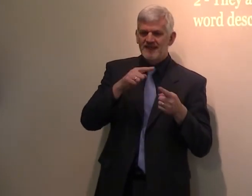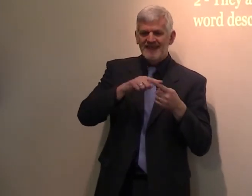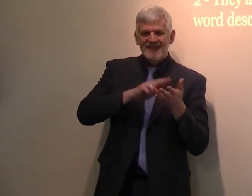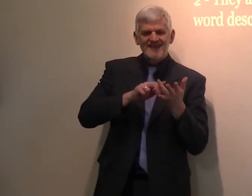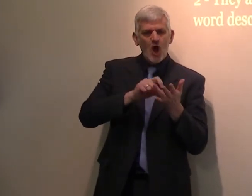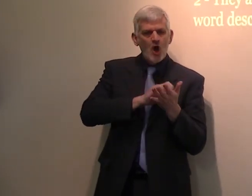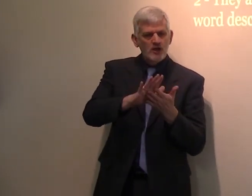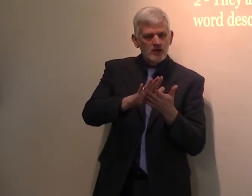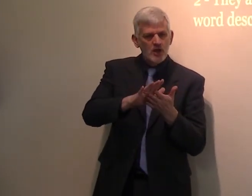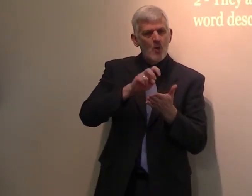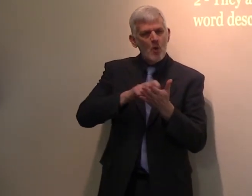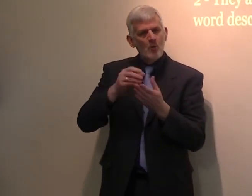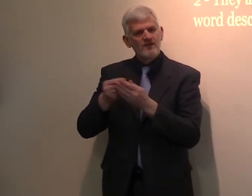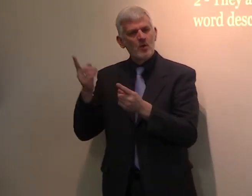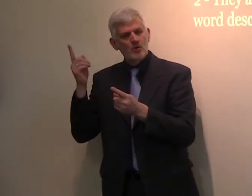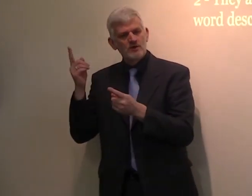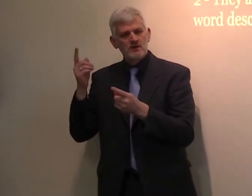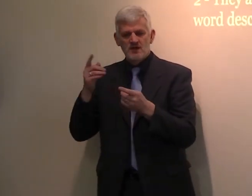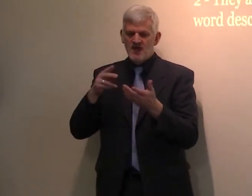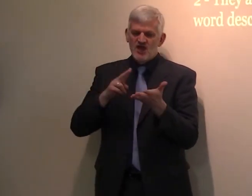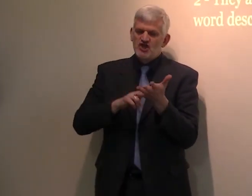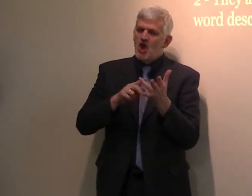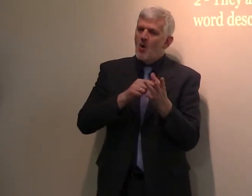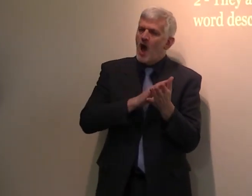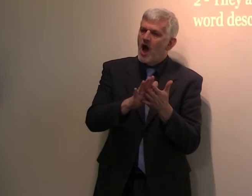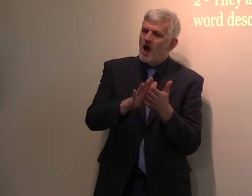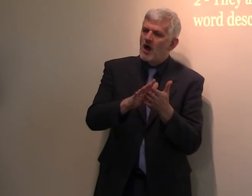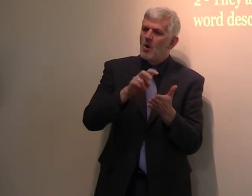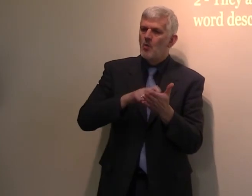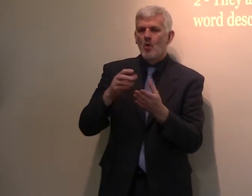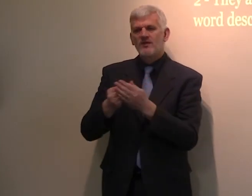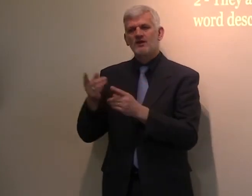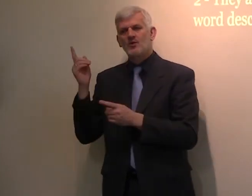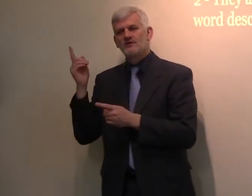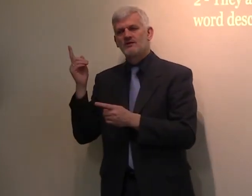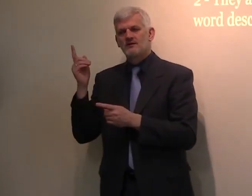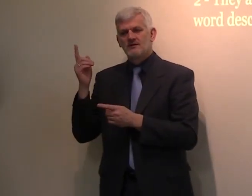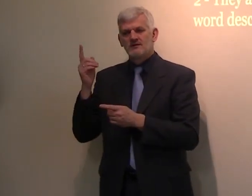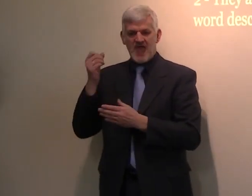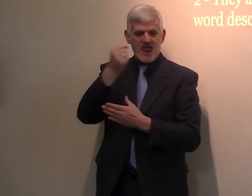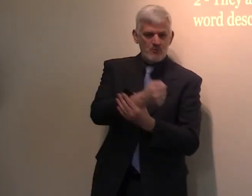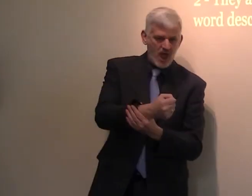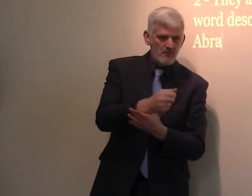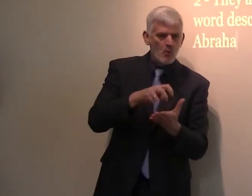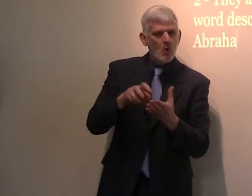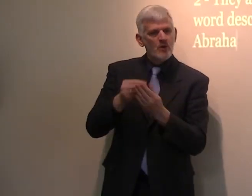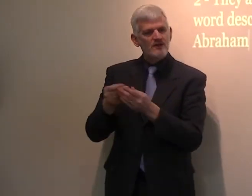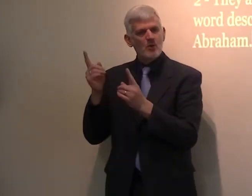walked with the Lord. Abraham walked with the Lord. David walked with the Lord. And the Lord Jesus Christ said in John chapter